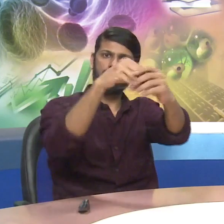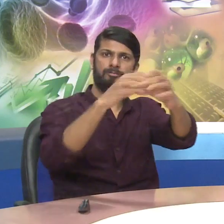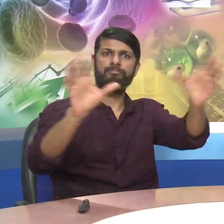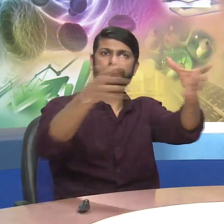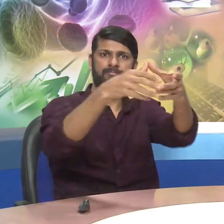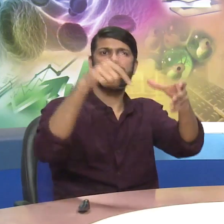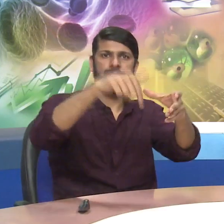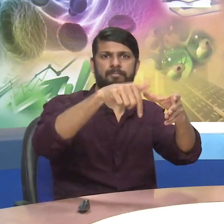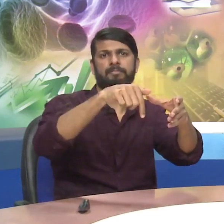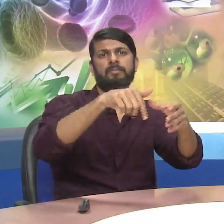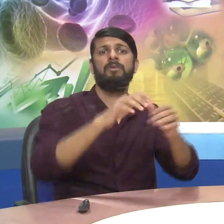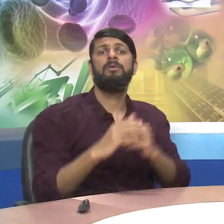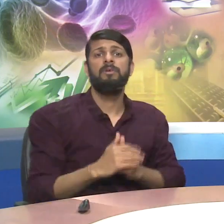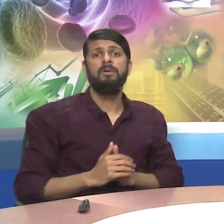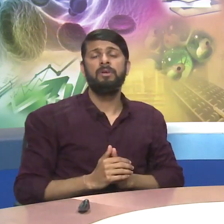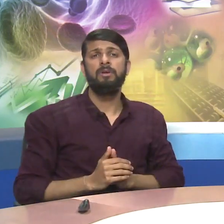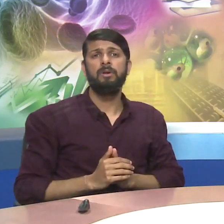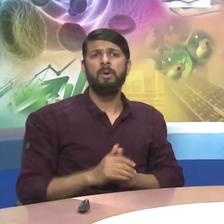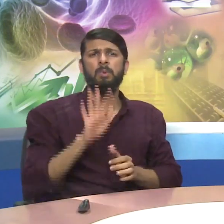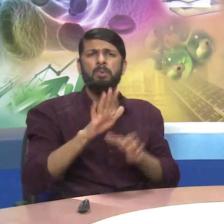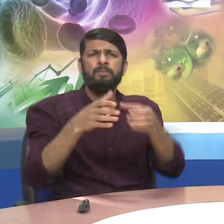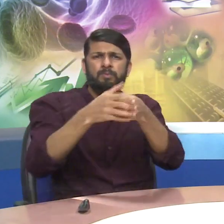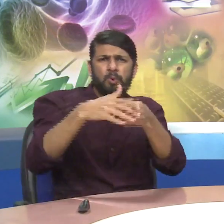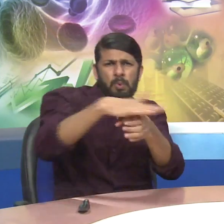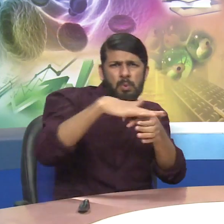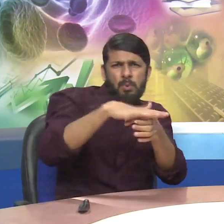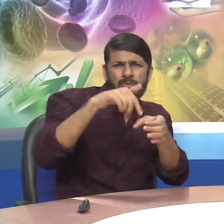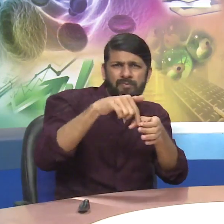rest were nominated by the rulers of the princely states.